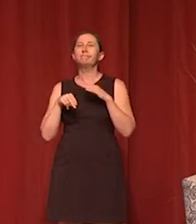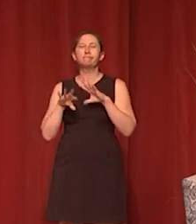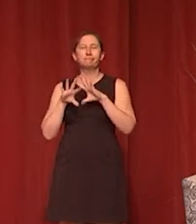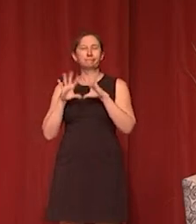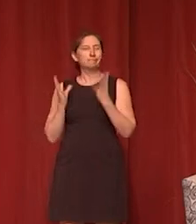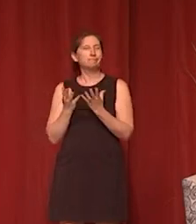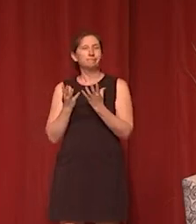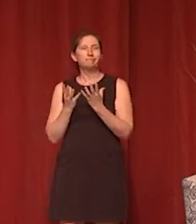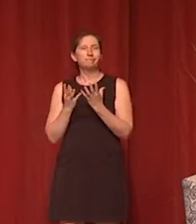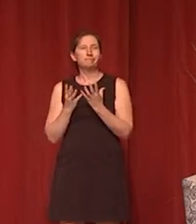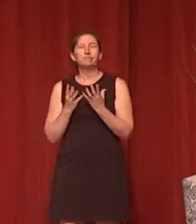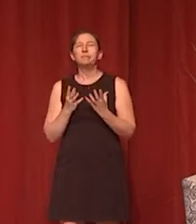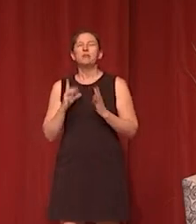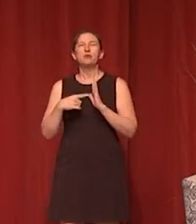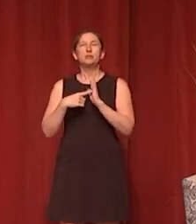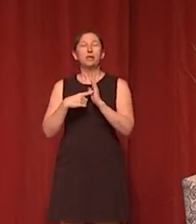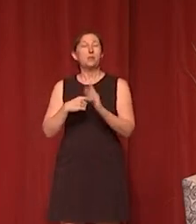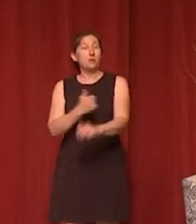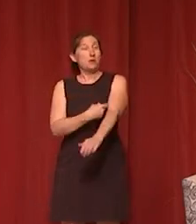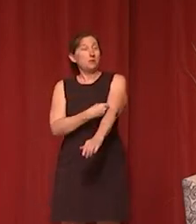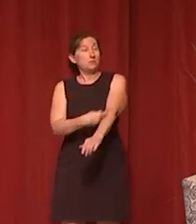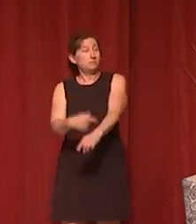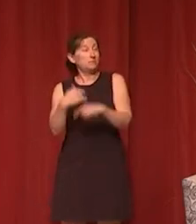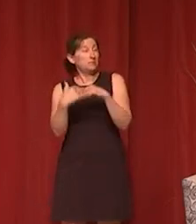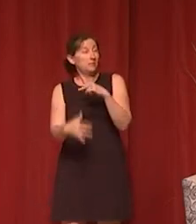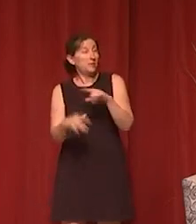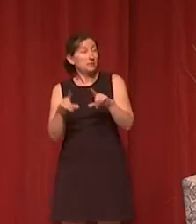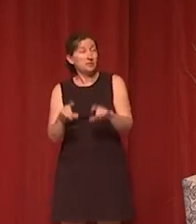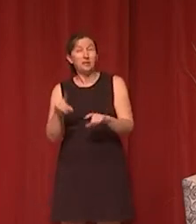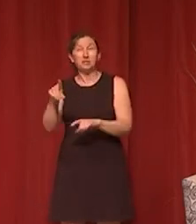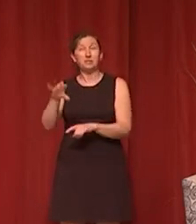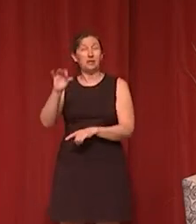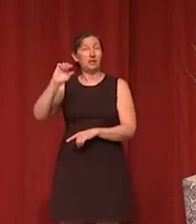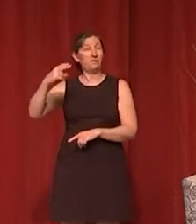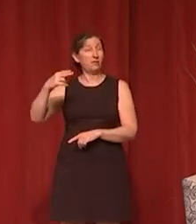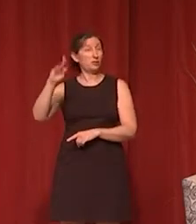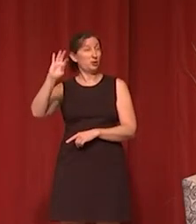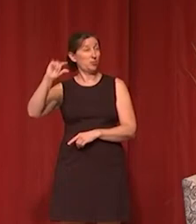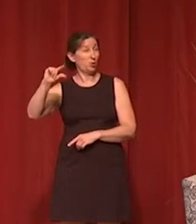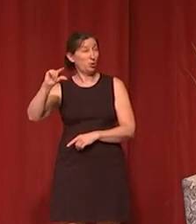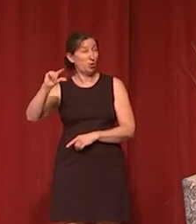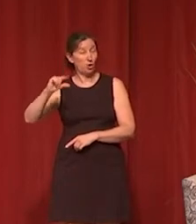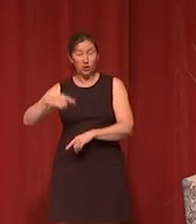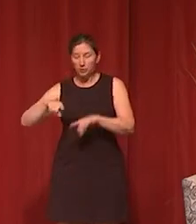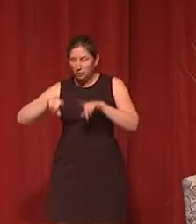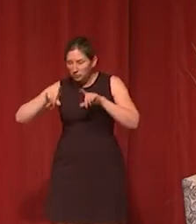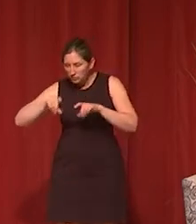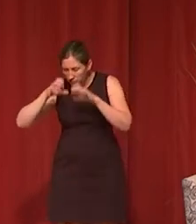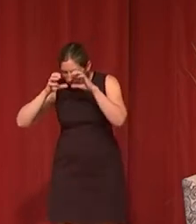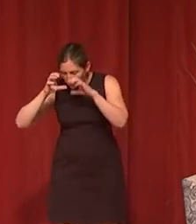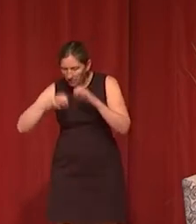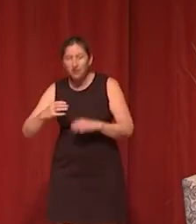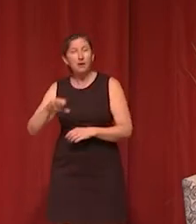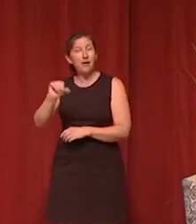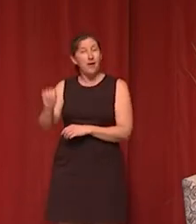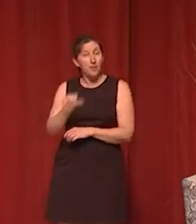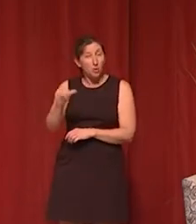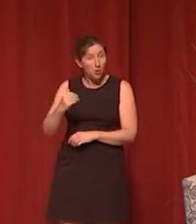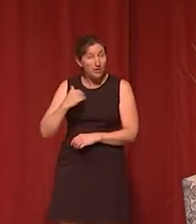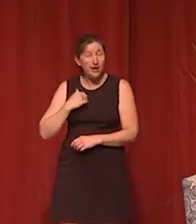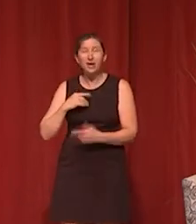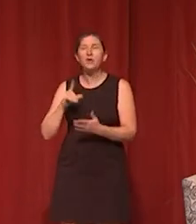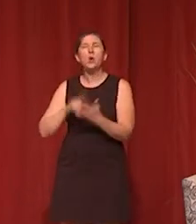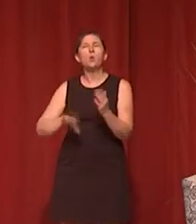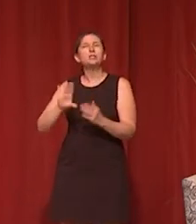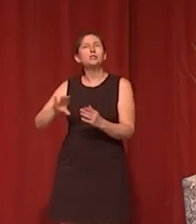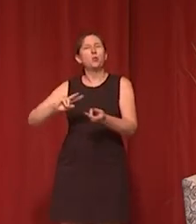we offer at Fitchburg Clinic, which you'll have that one checks for amyloid as well as genotype. So you have that cost.